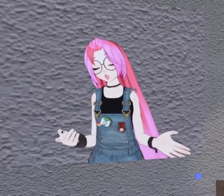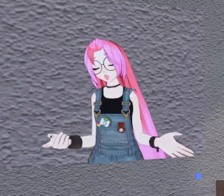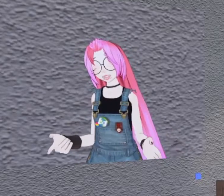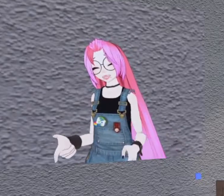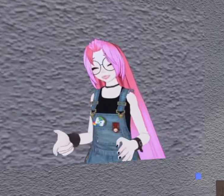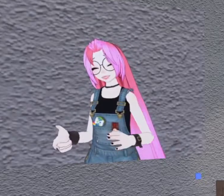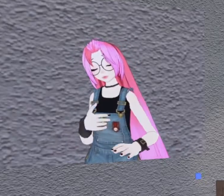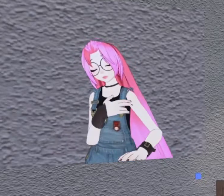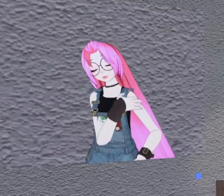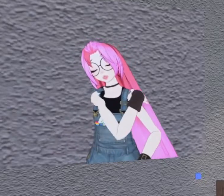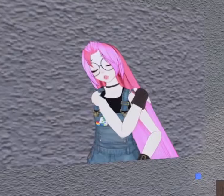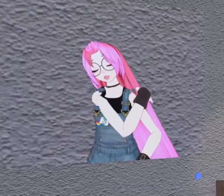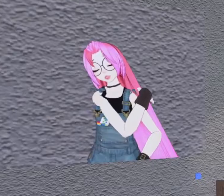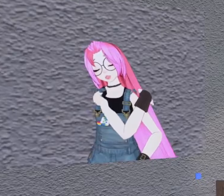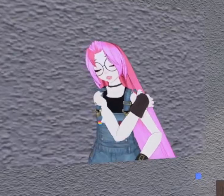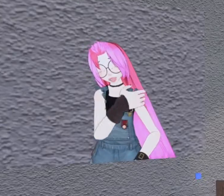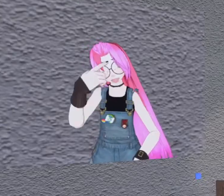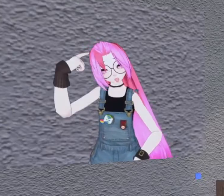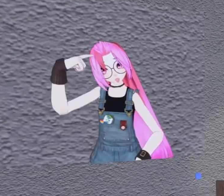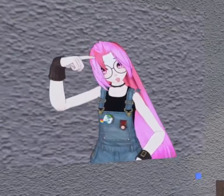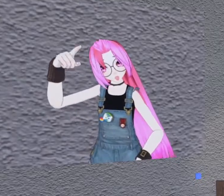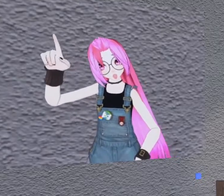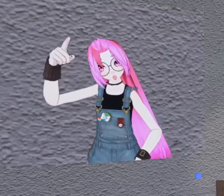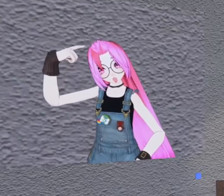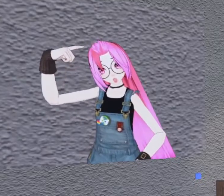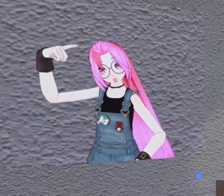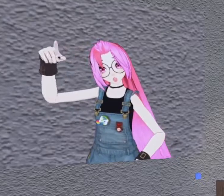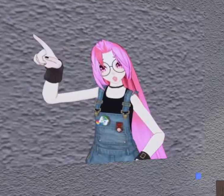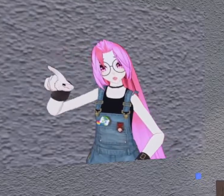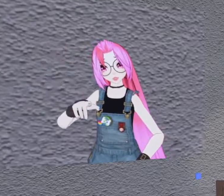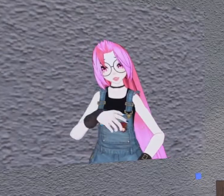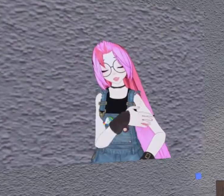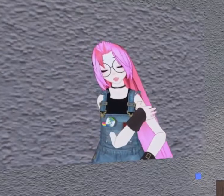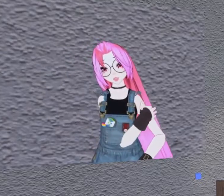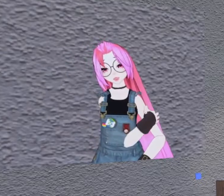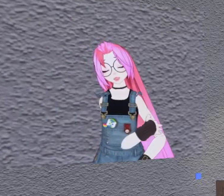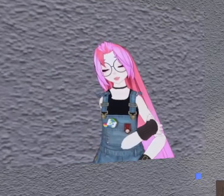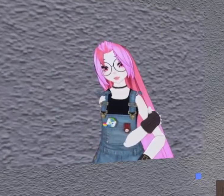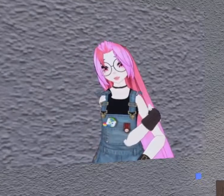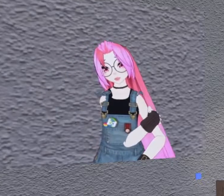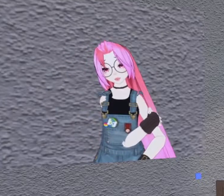Yeah. Yeah, what are you discussing? But yeah, the sign for topic is just the sign for. Yeah.